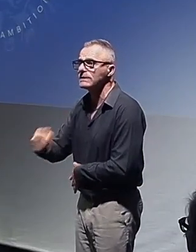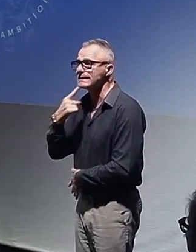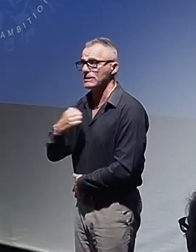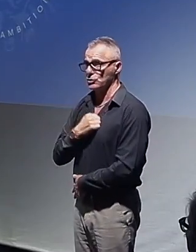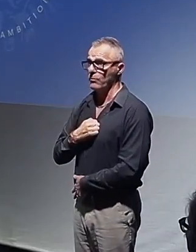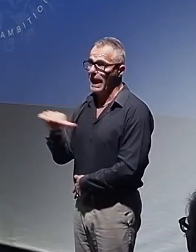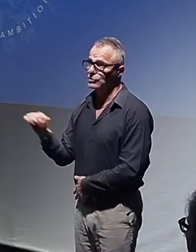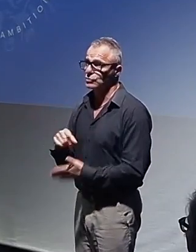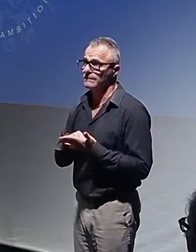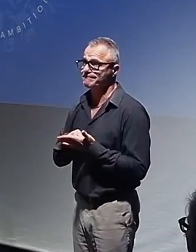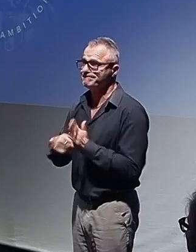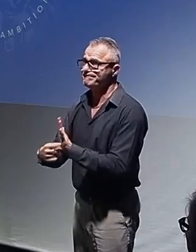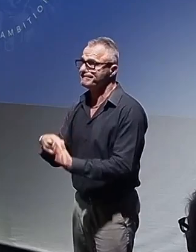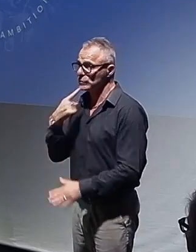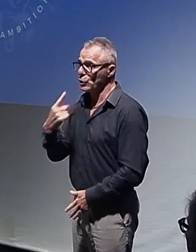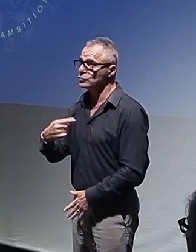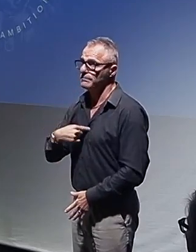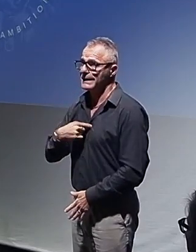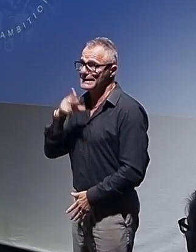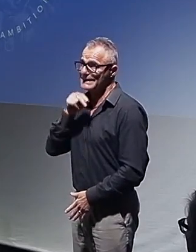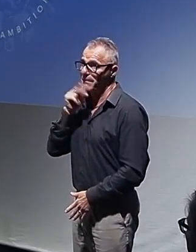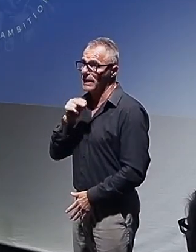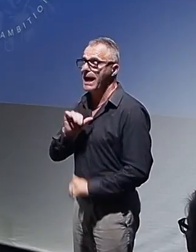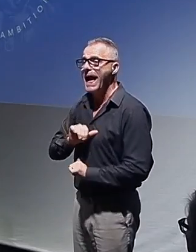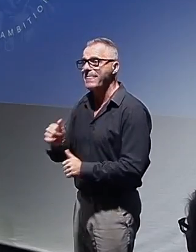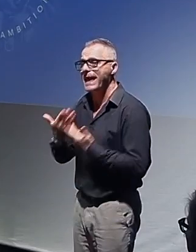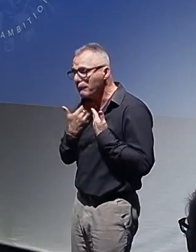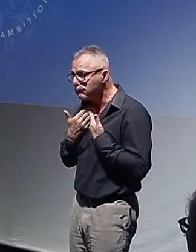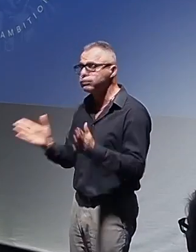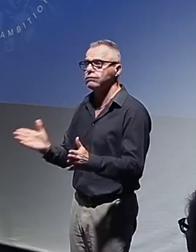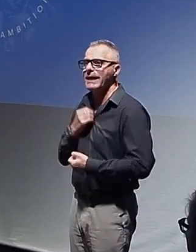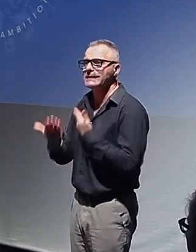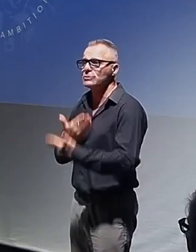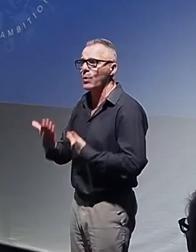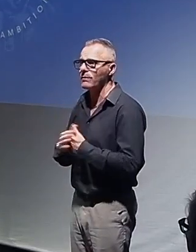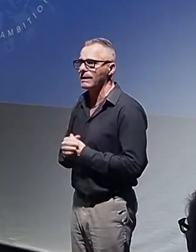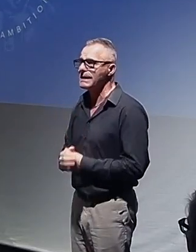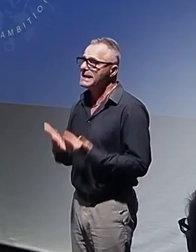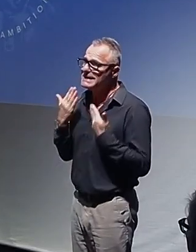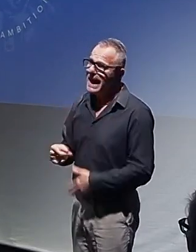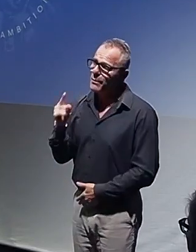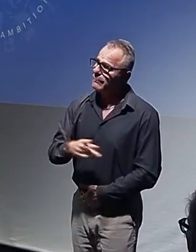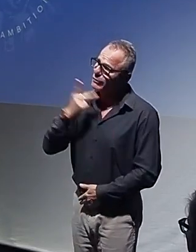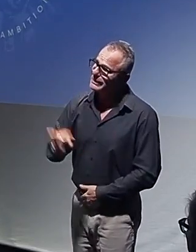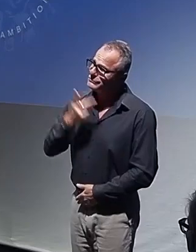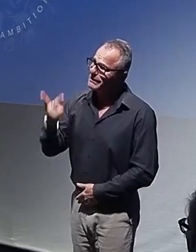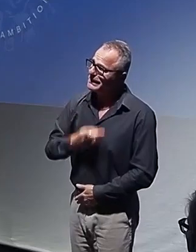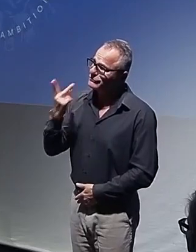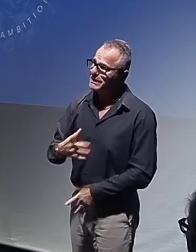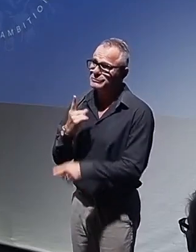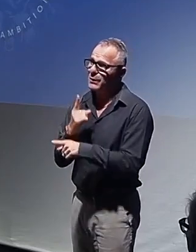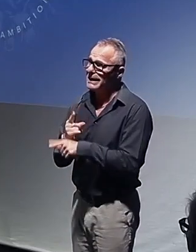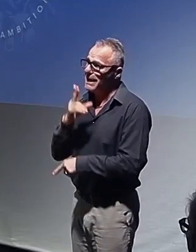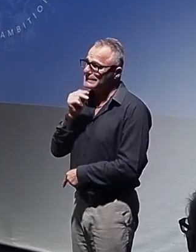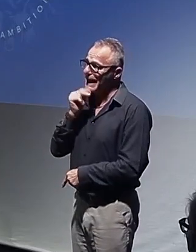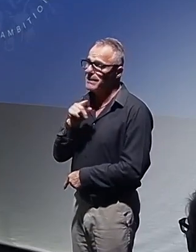you this." And then at that point started to have his story. And he's now, a drop of a hat, he will tell you about his stammer. And